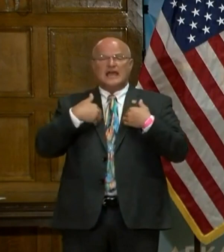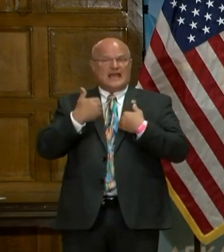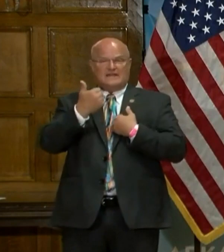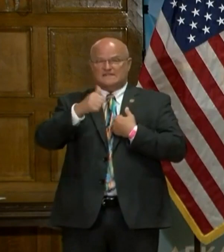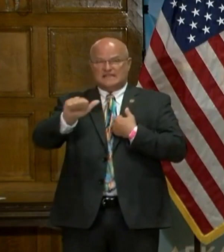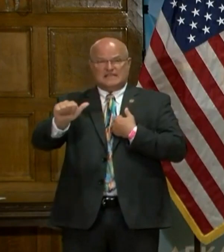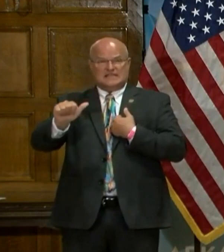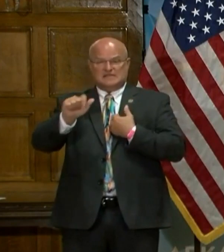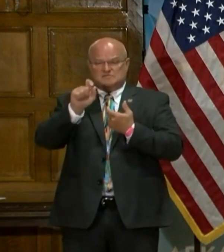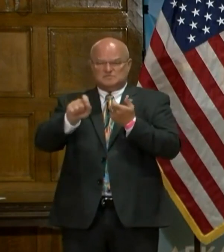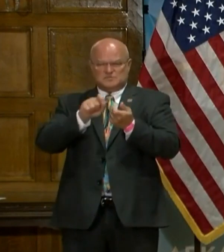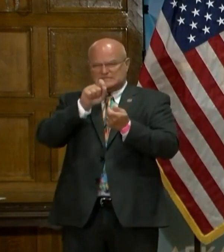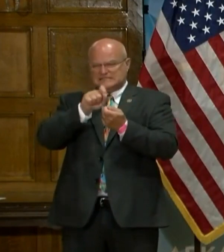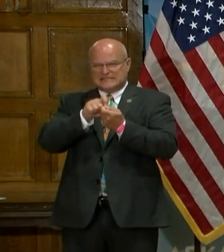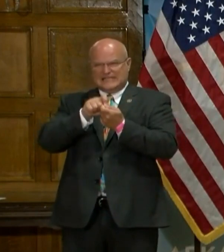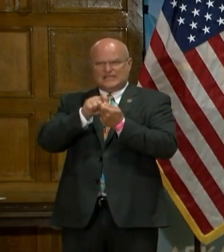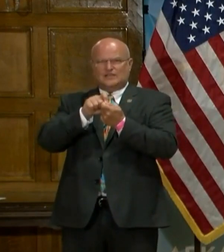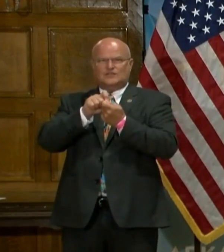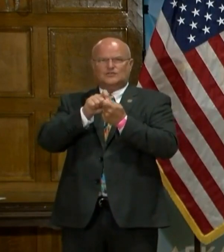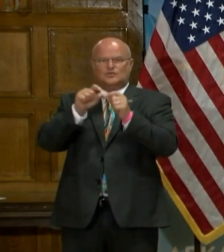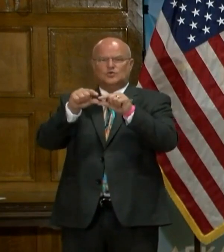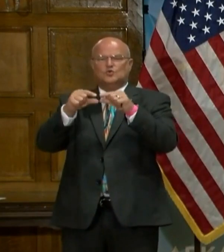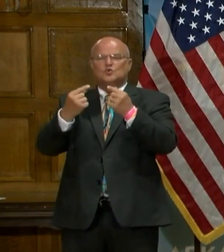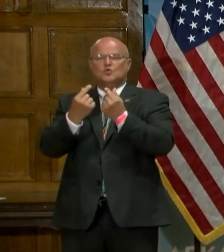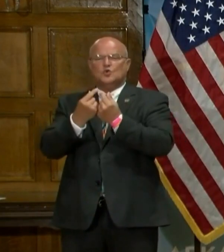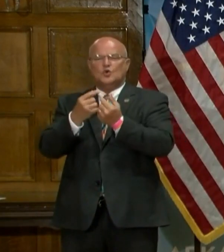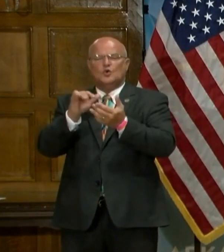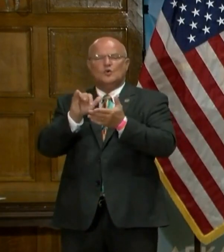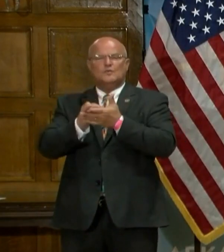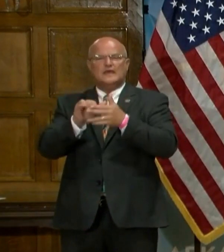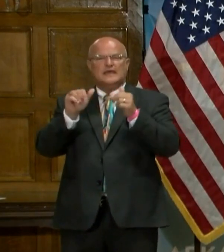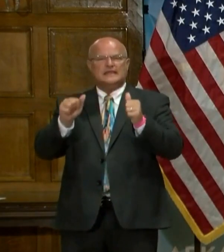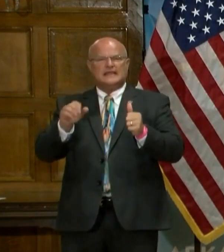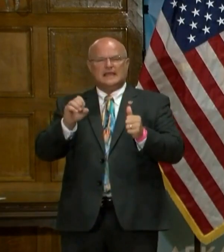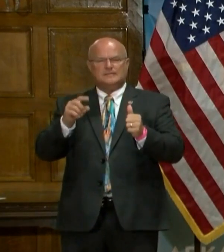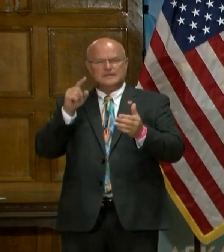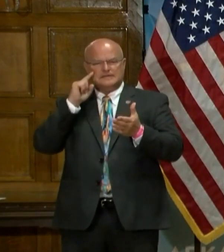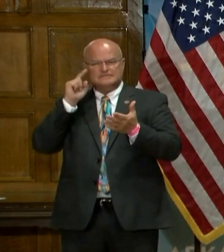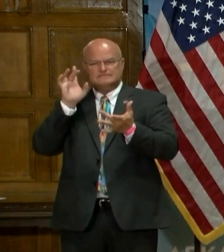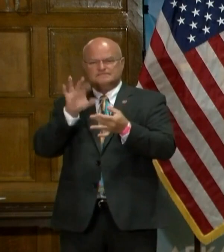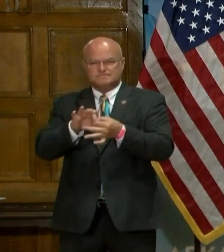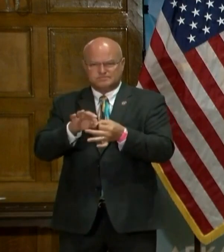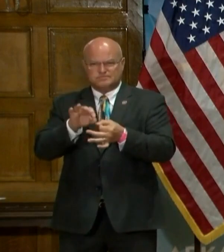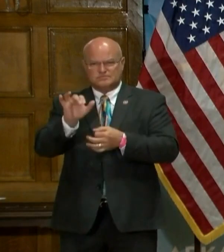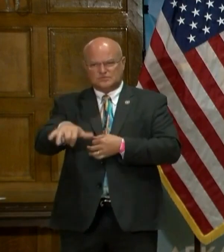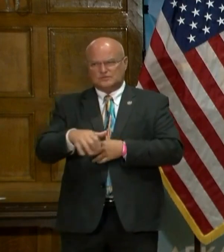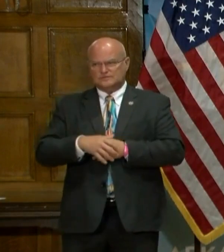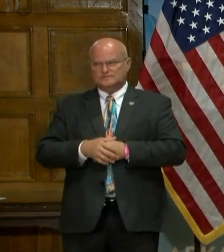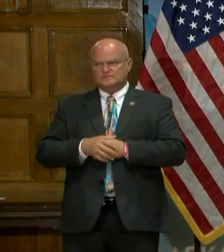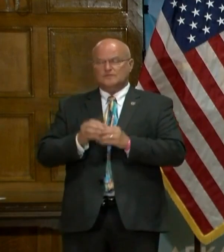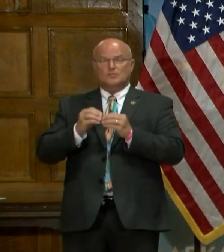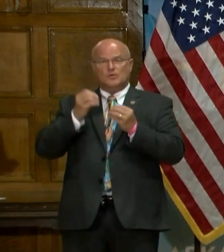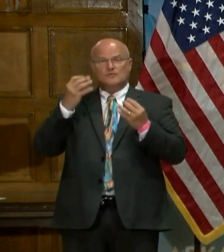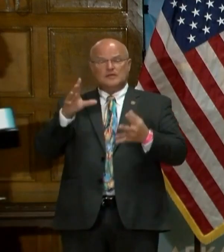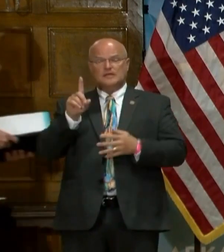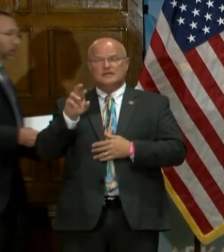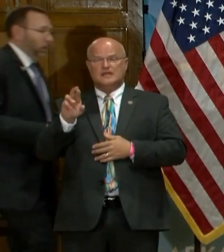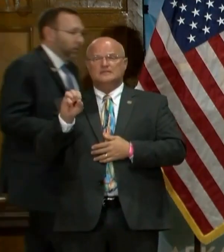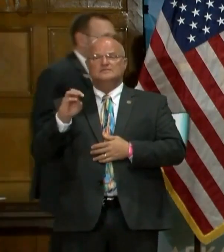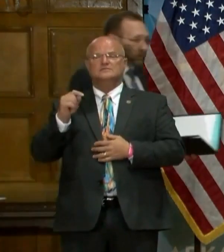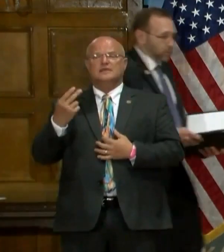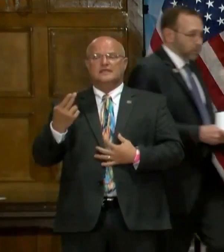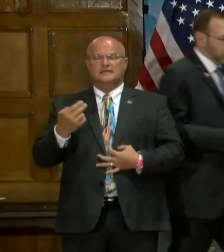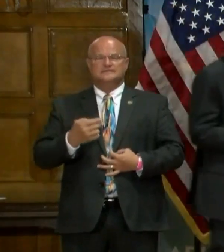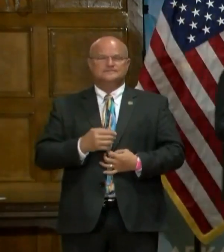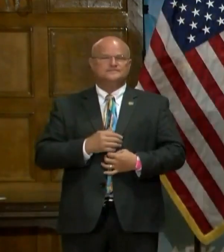any particular group that can be traced to. Do you have any other information, Dr. Smith?